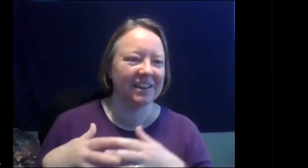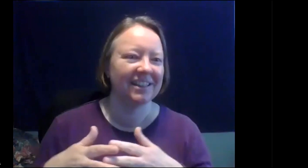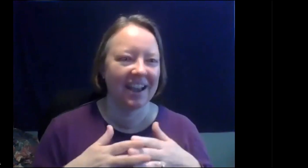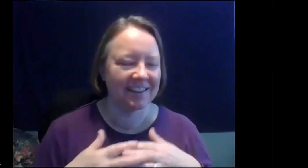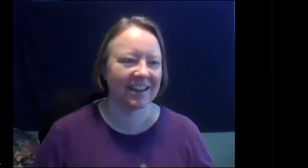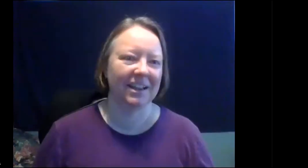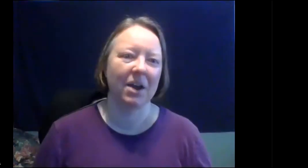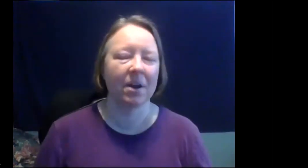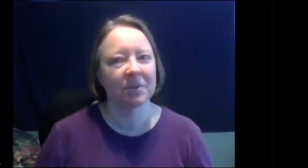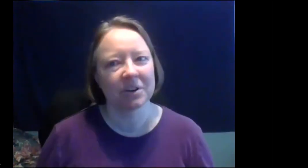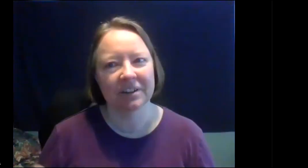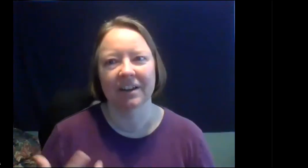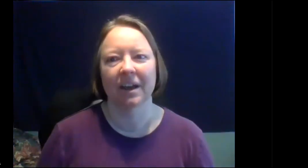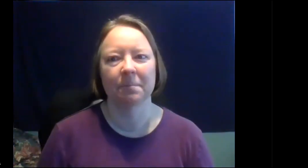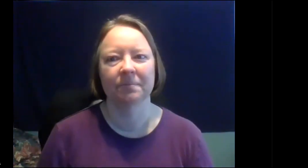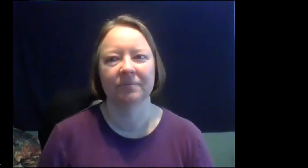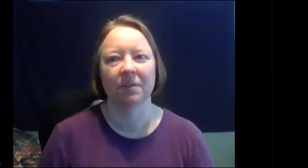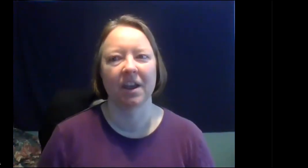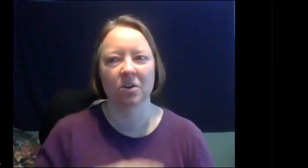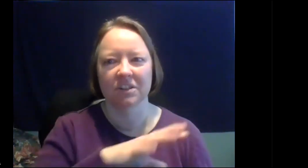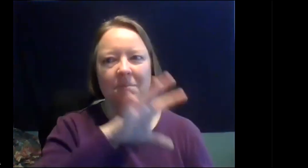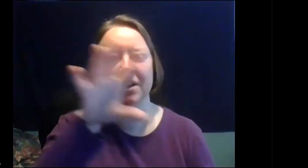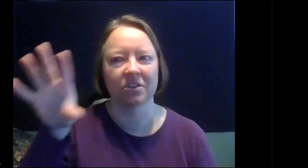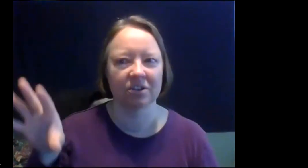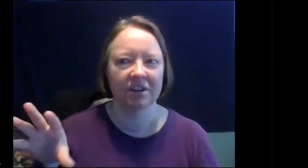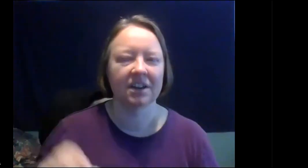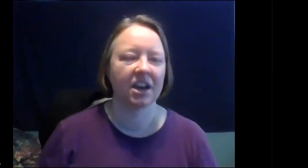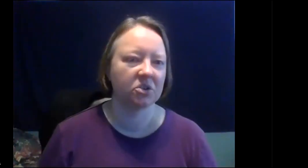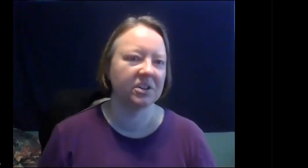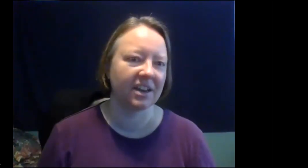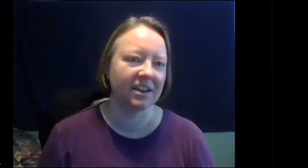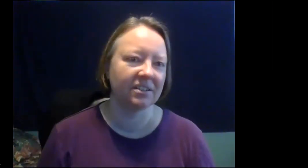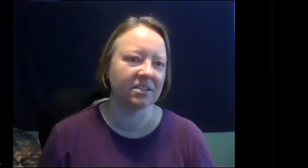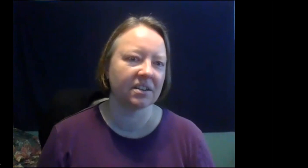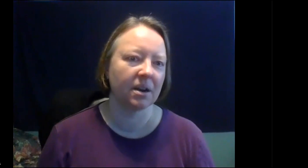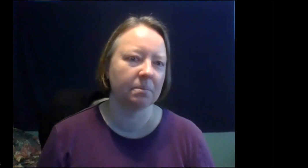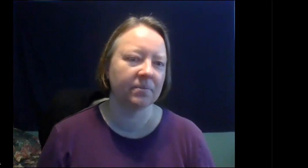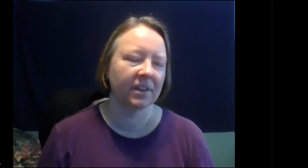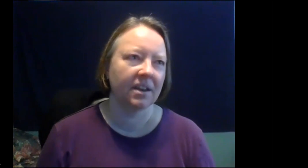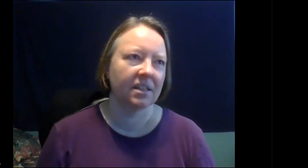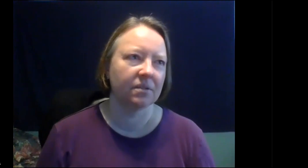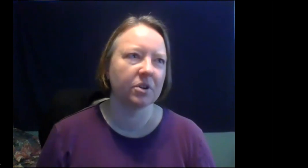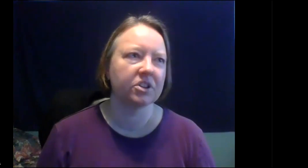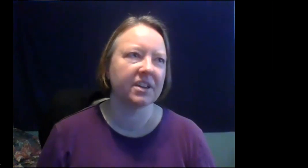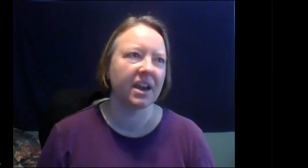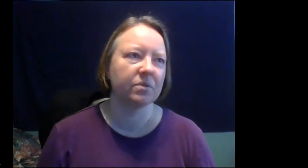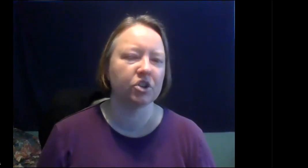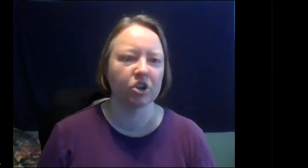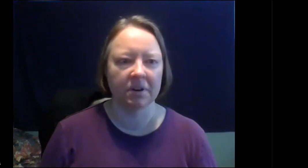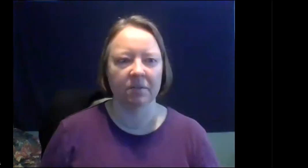unfortunately that sign. However, if I go to some other country signs, the first sign for Germany,